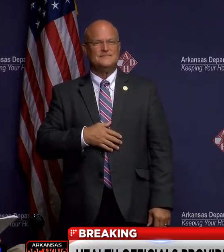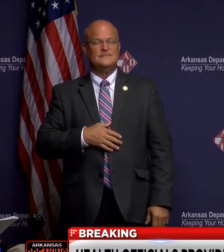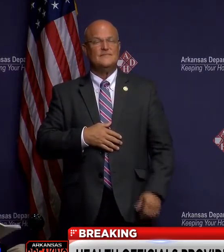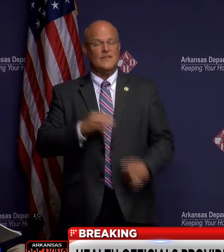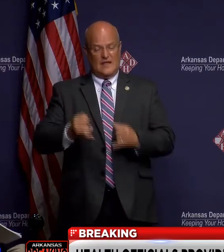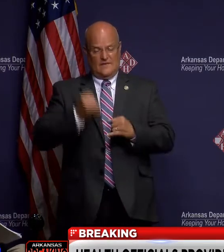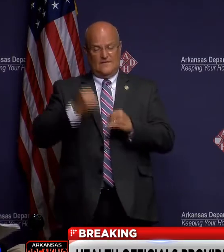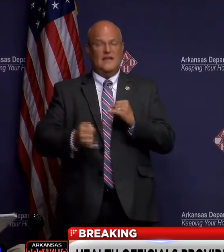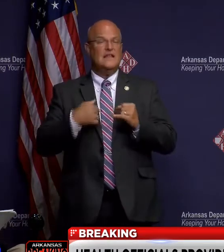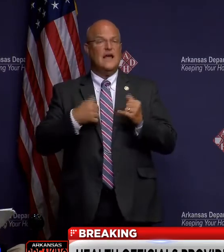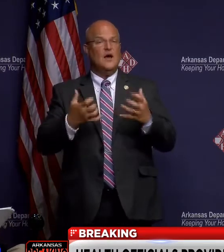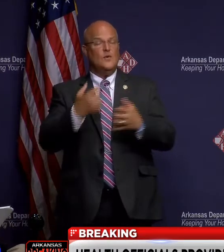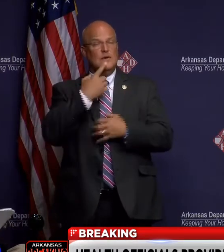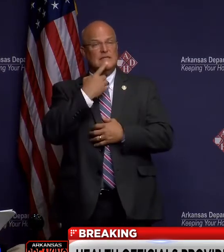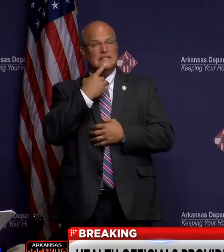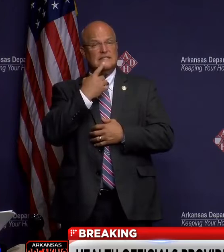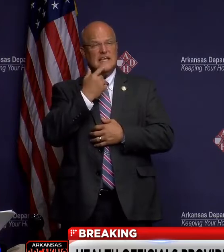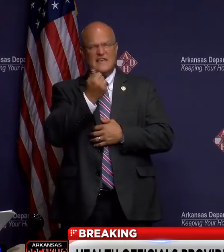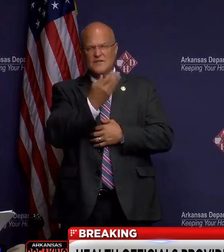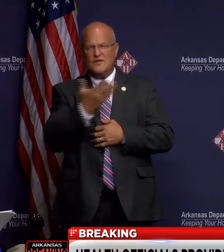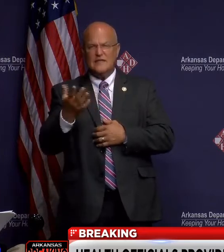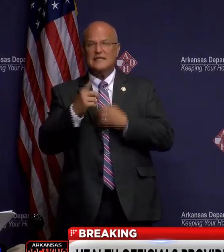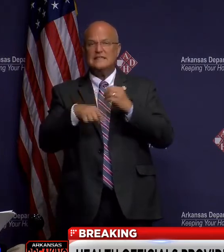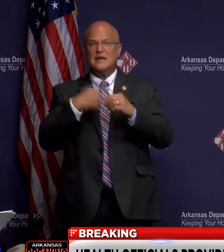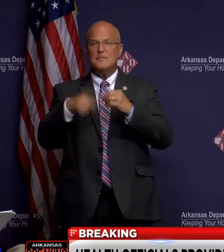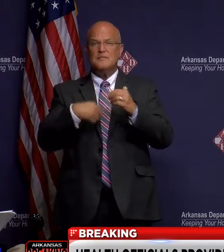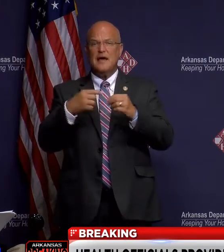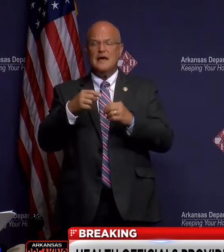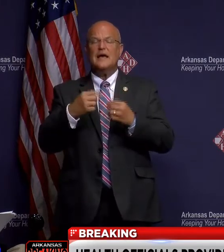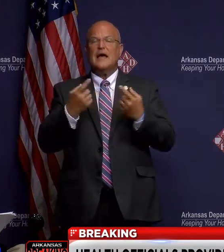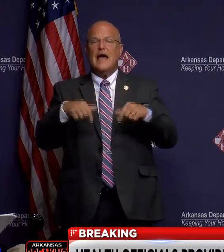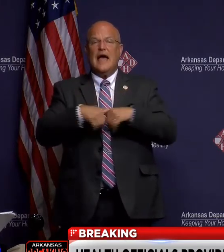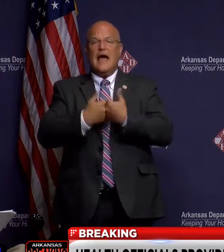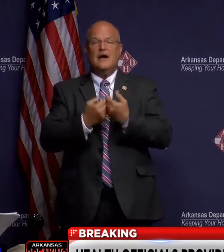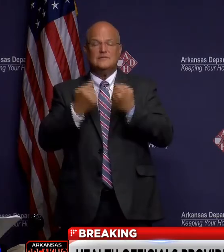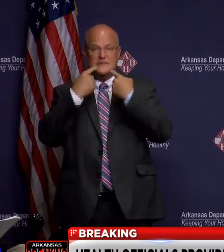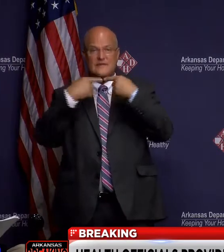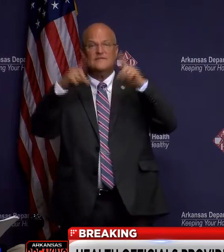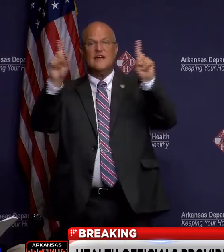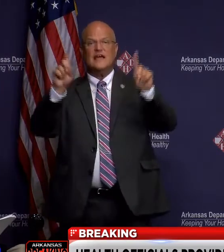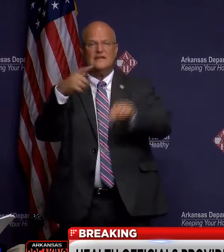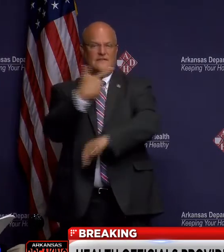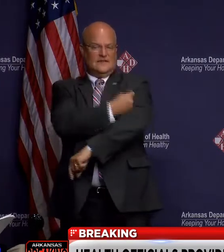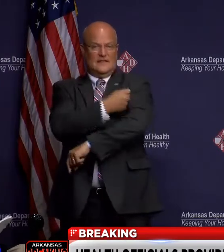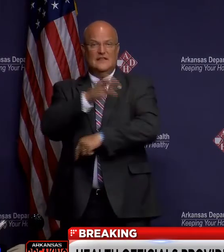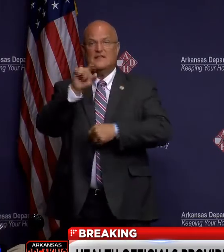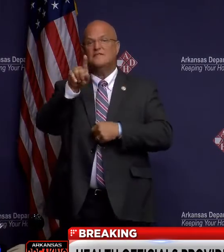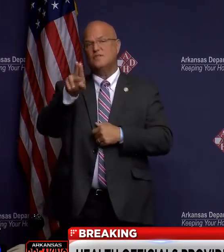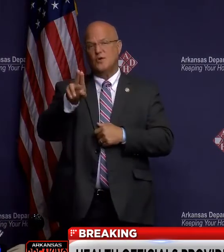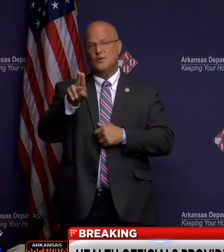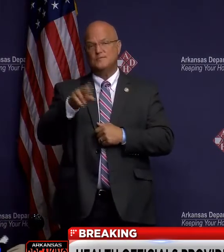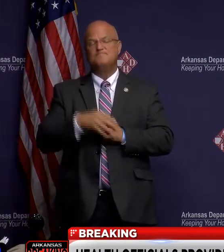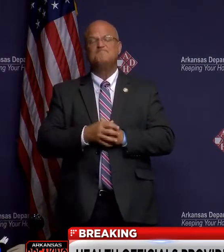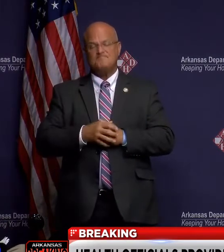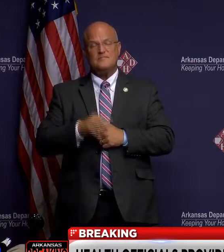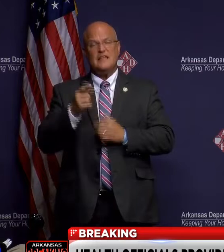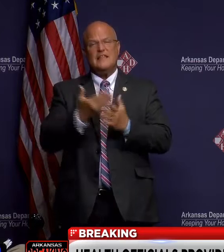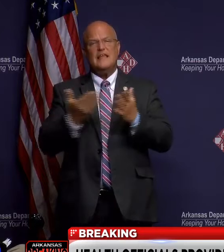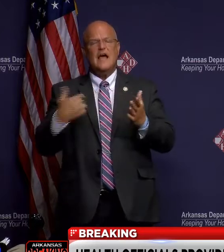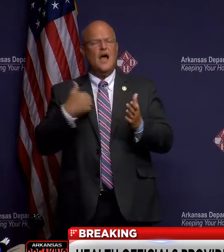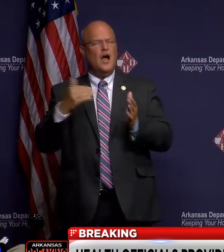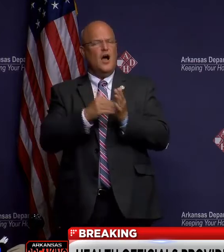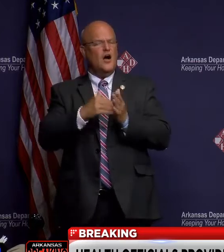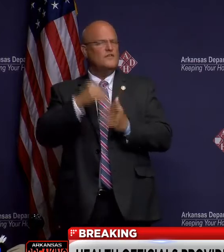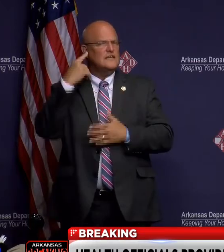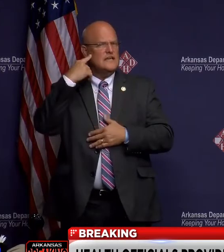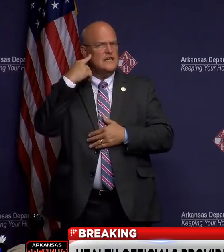And finally, I would like to say a few things about the effectiveness of the flu vaccine. This is one of the things that I often